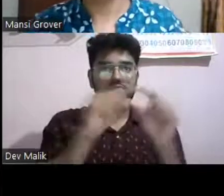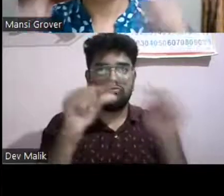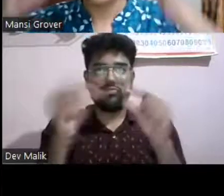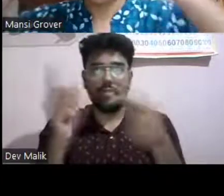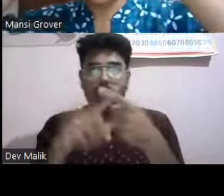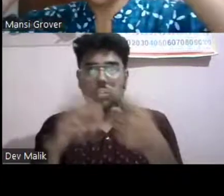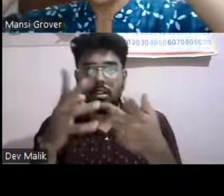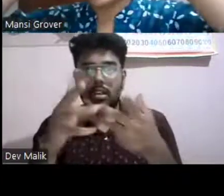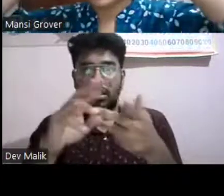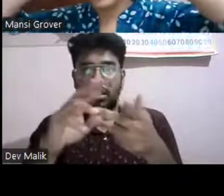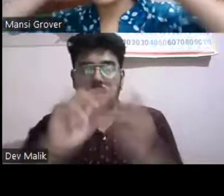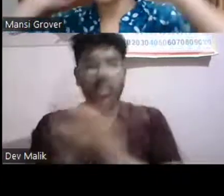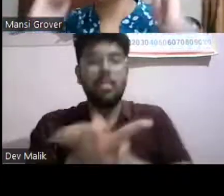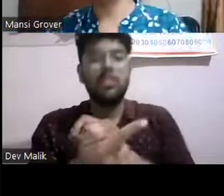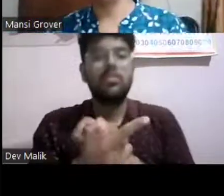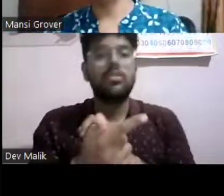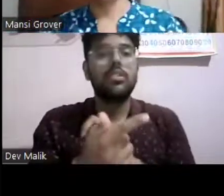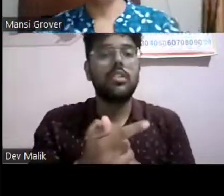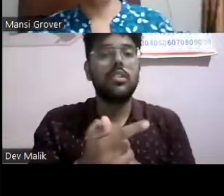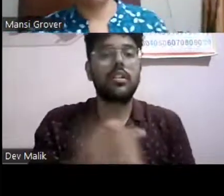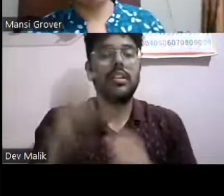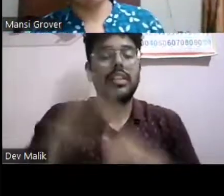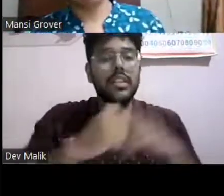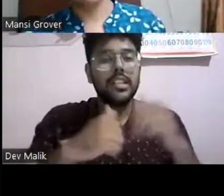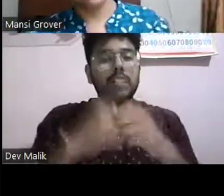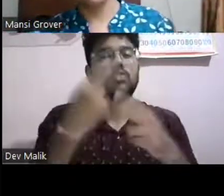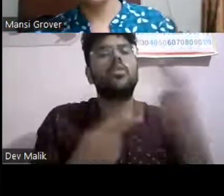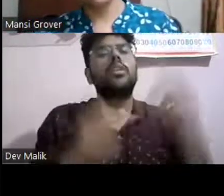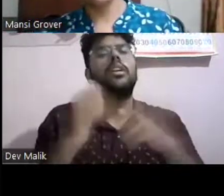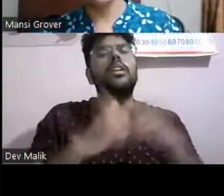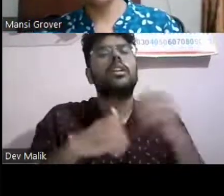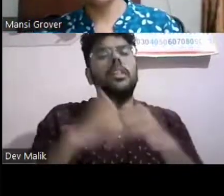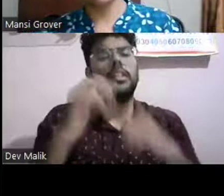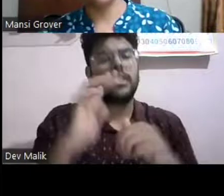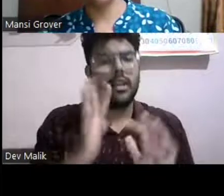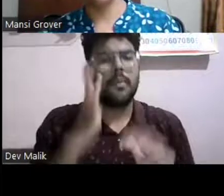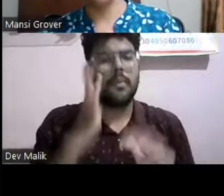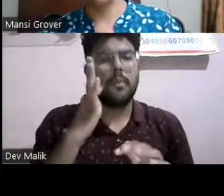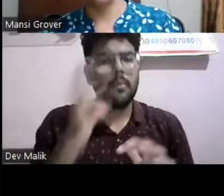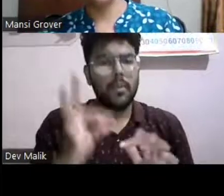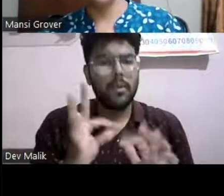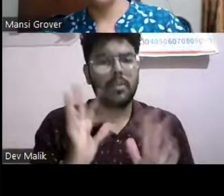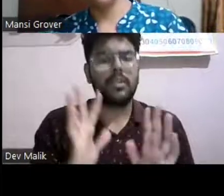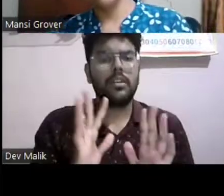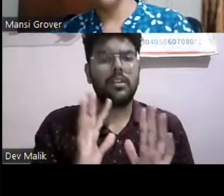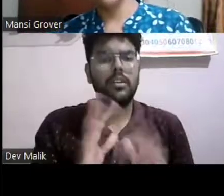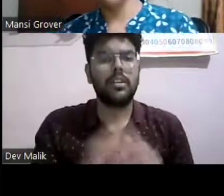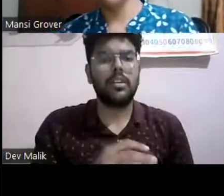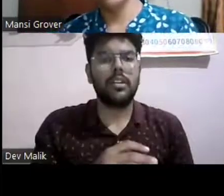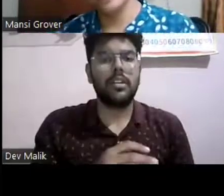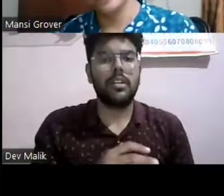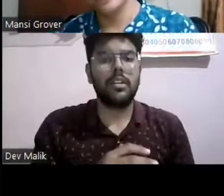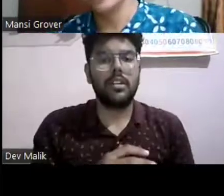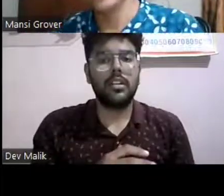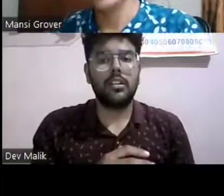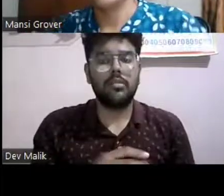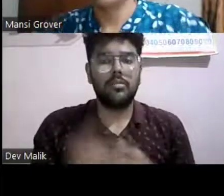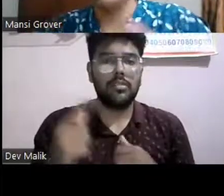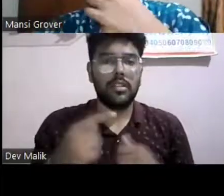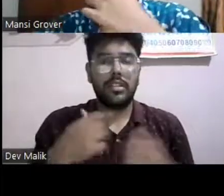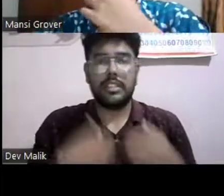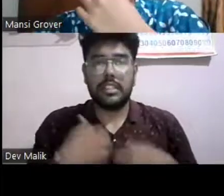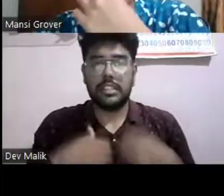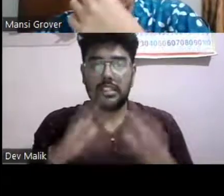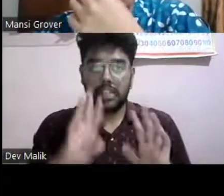line with the classical story structure. It's like maybe, and in terms of a disabled character, what I find very interesting is